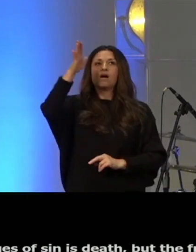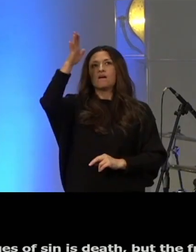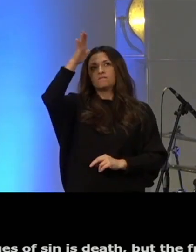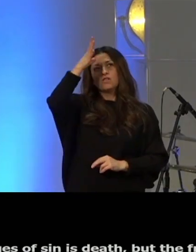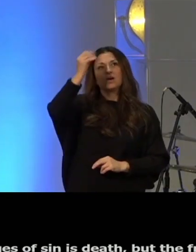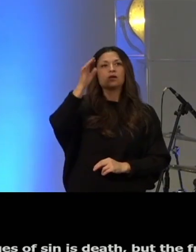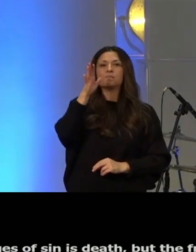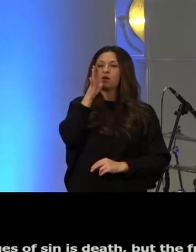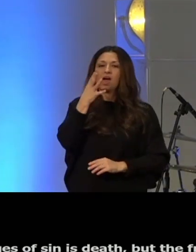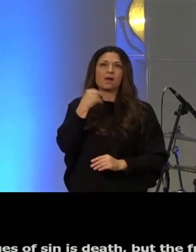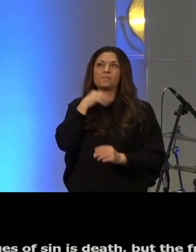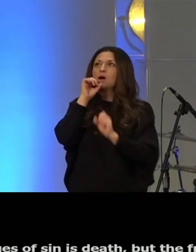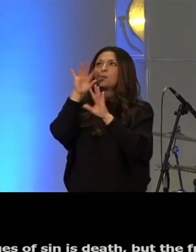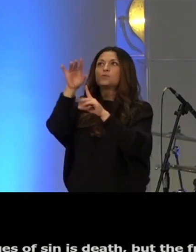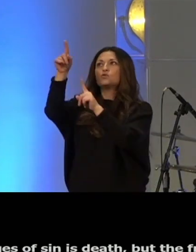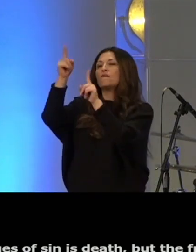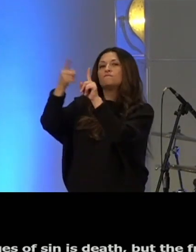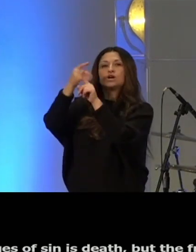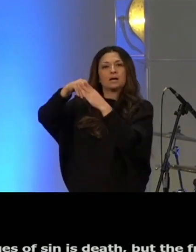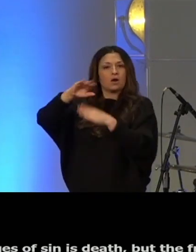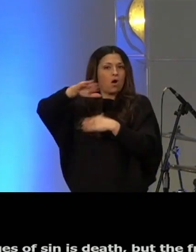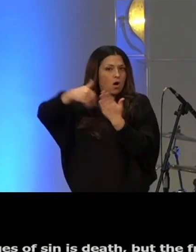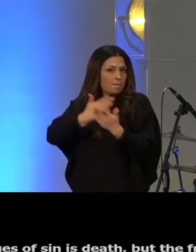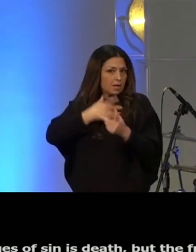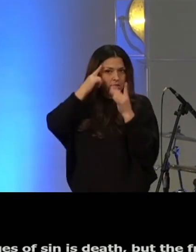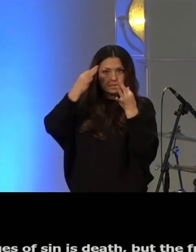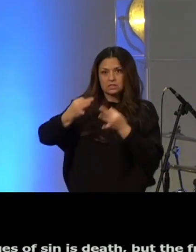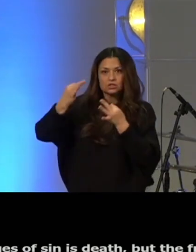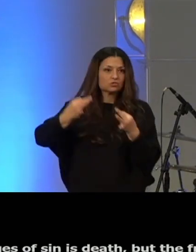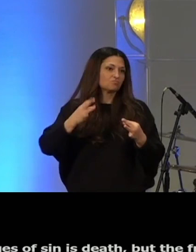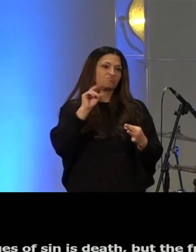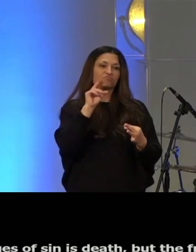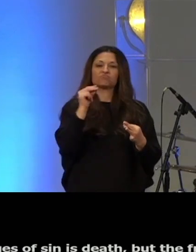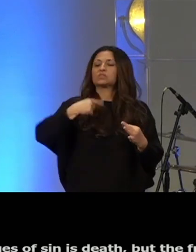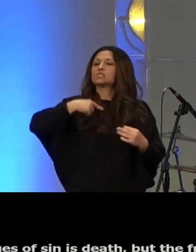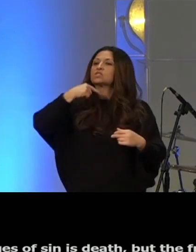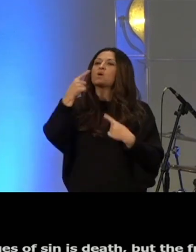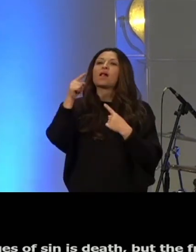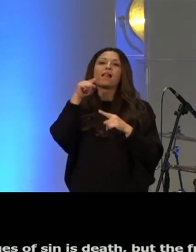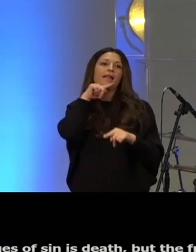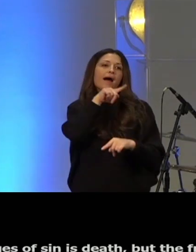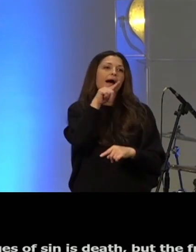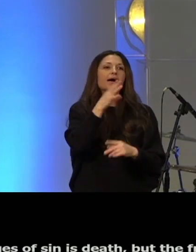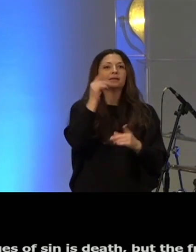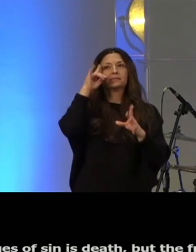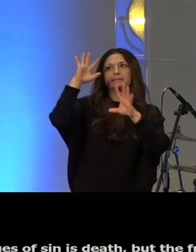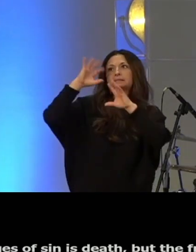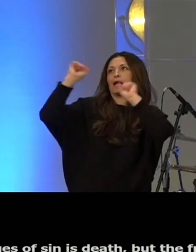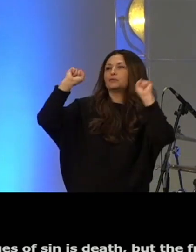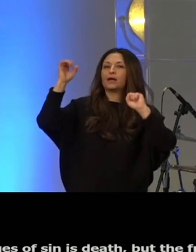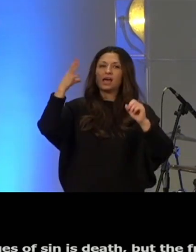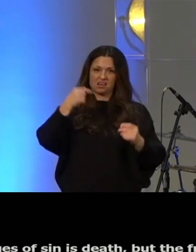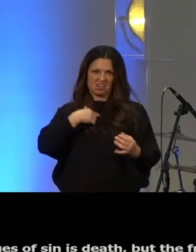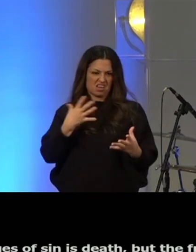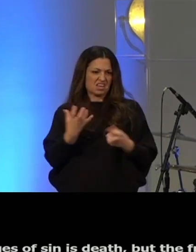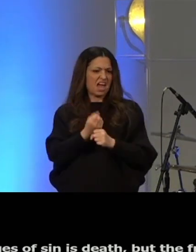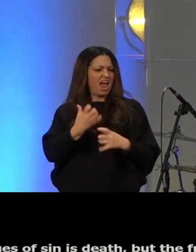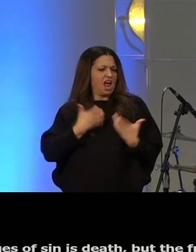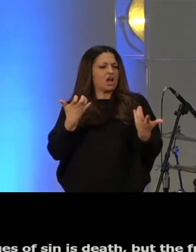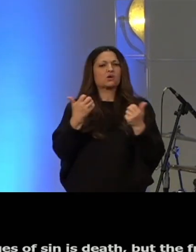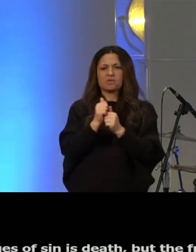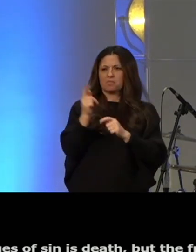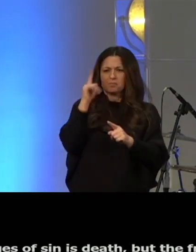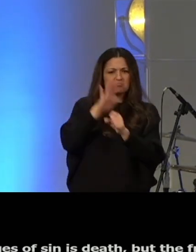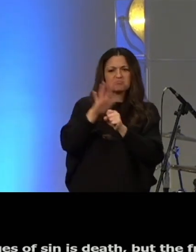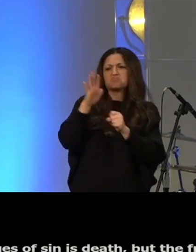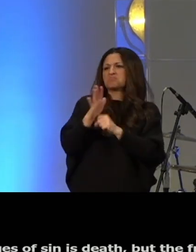first in all my decisions. And man, I've told lies and exaggerated, and I've gotten angry with people. I've